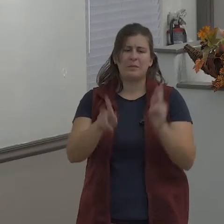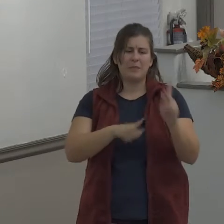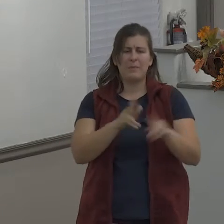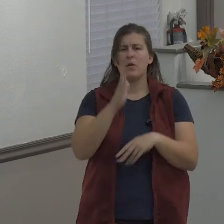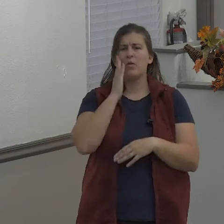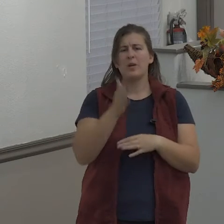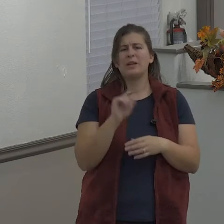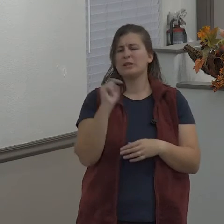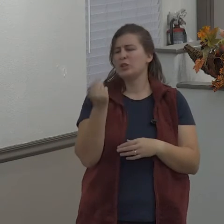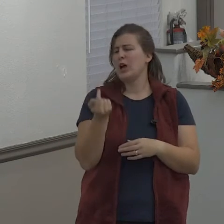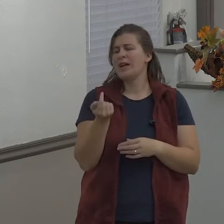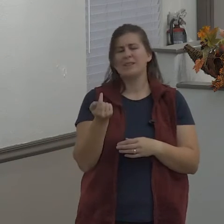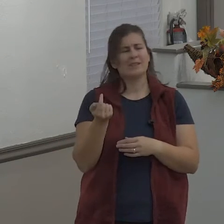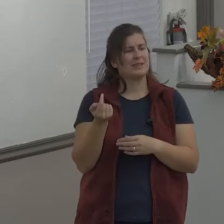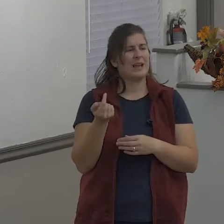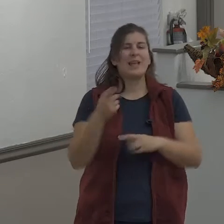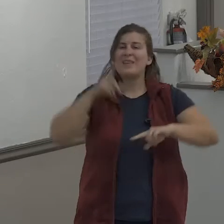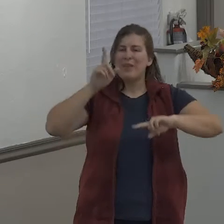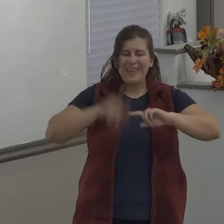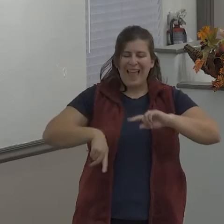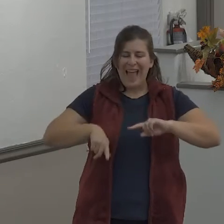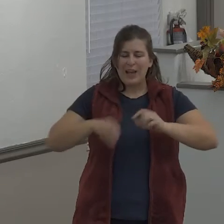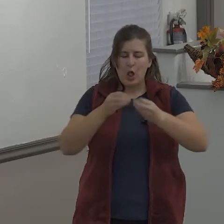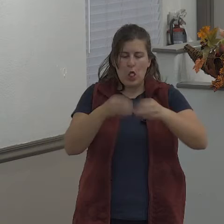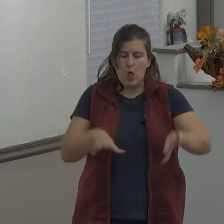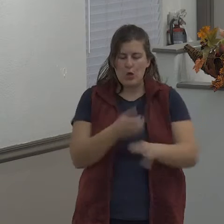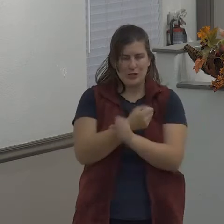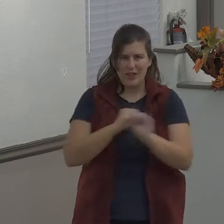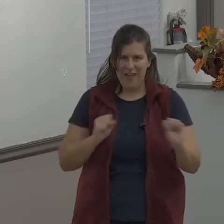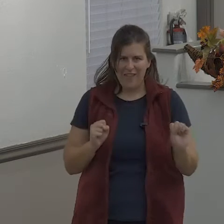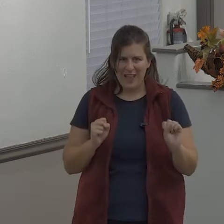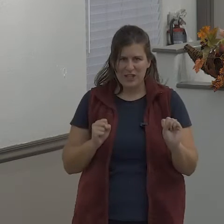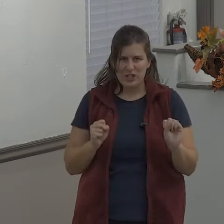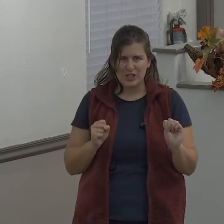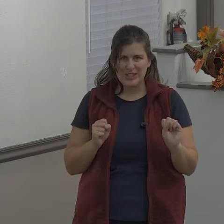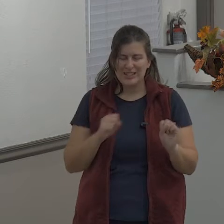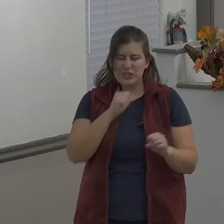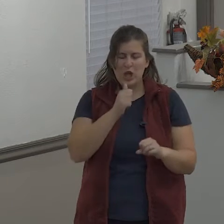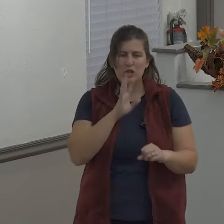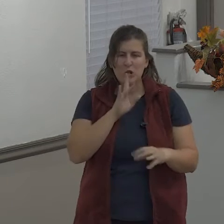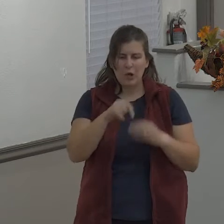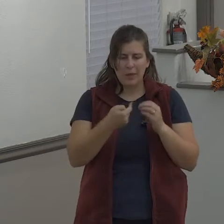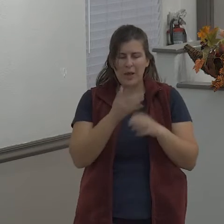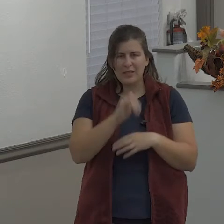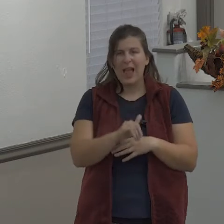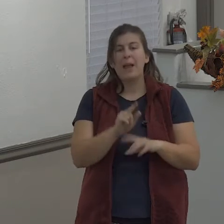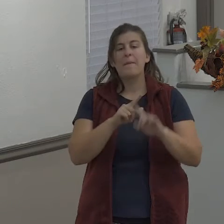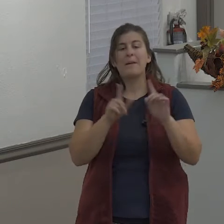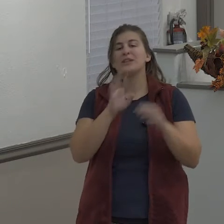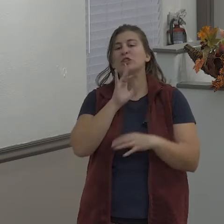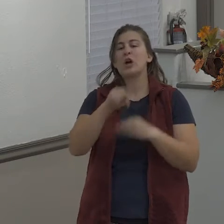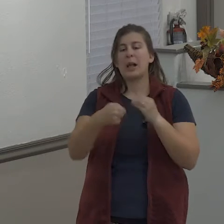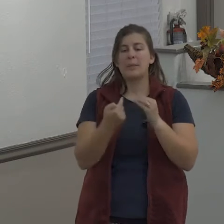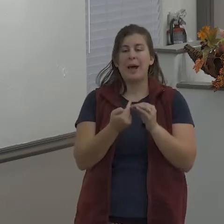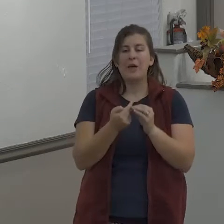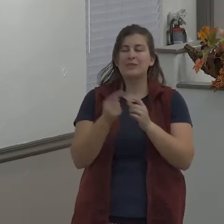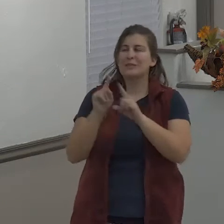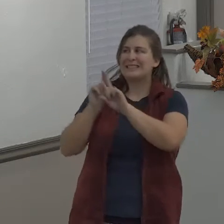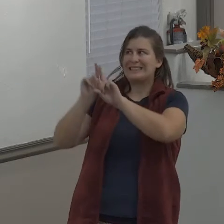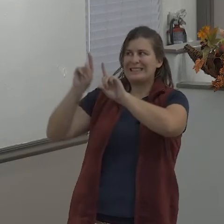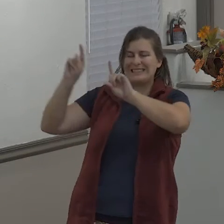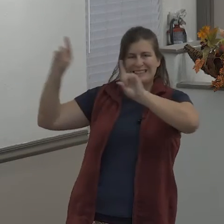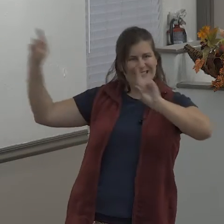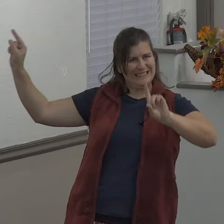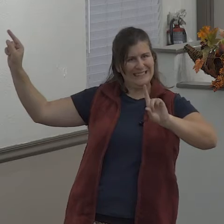that people would just, you can't lose your salvation. It's not talking about losing your salvation. It's talking about getting